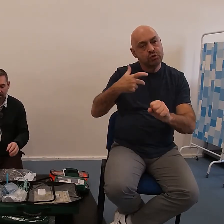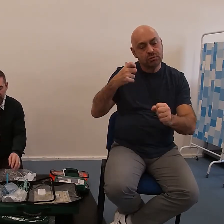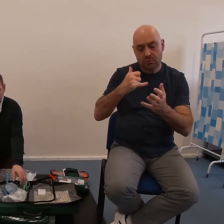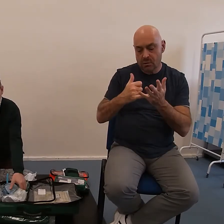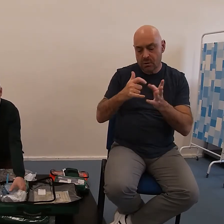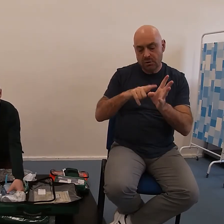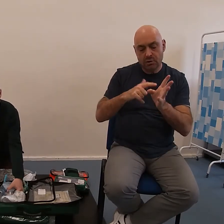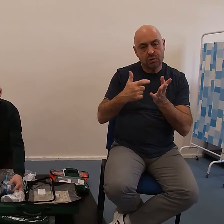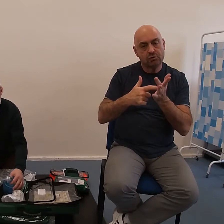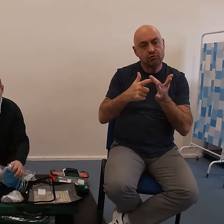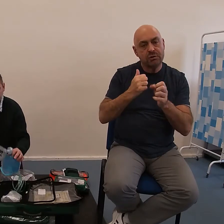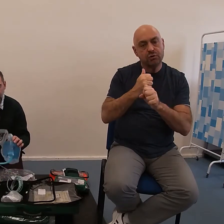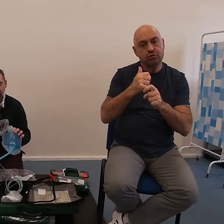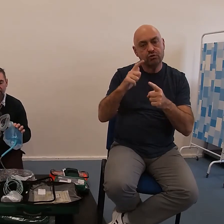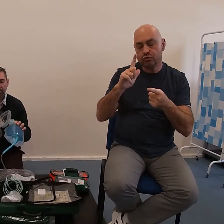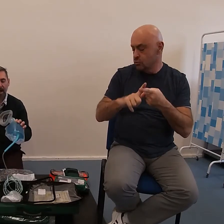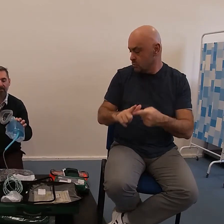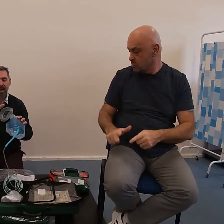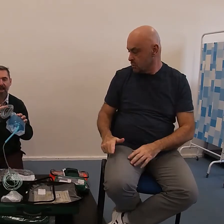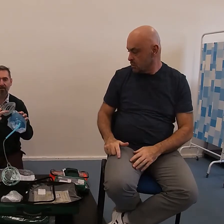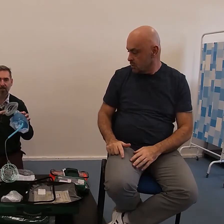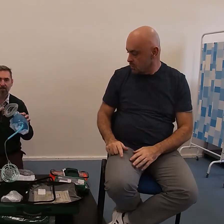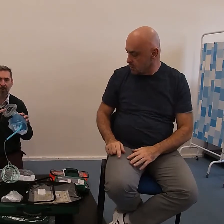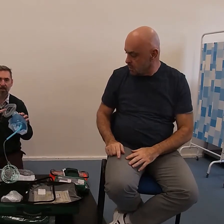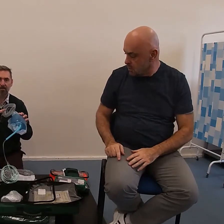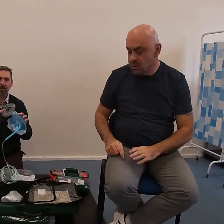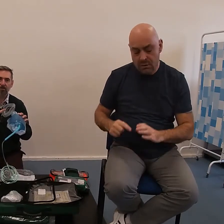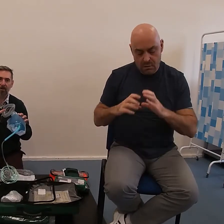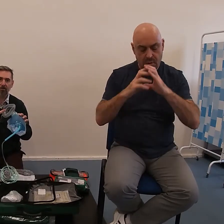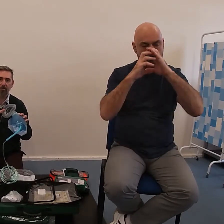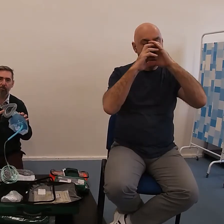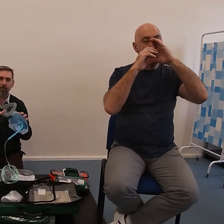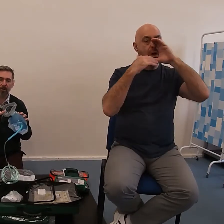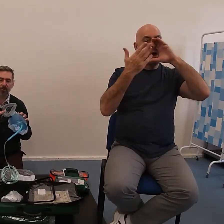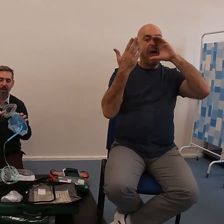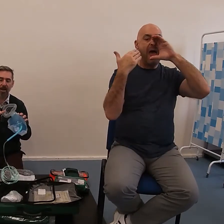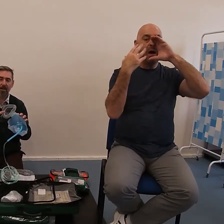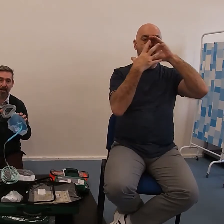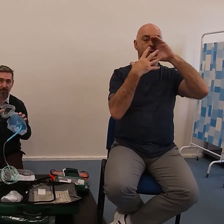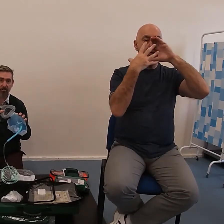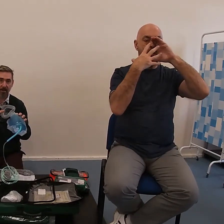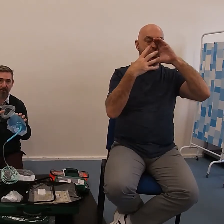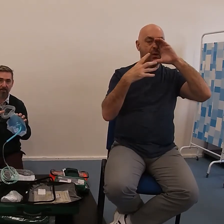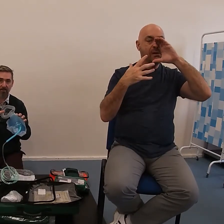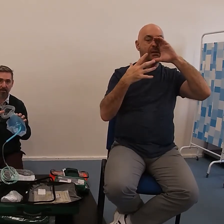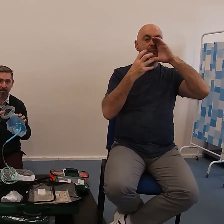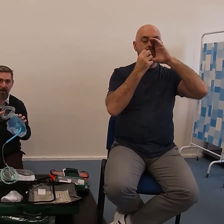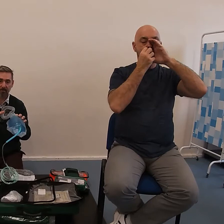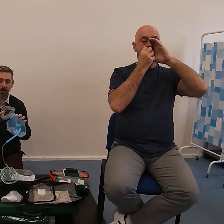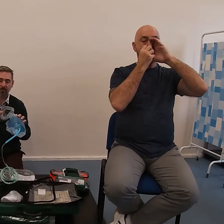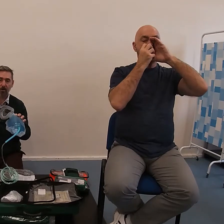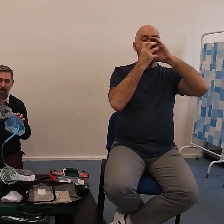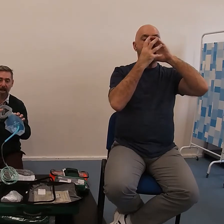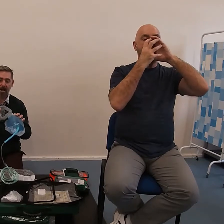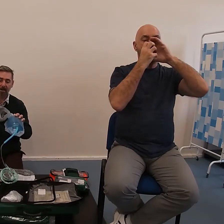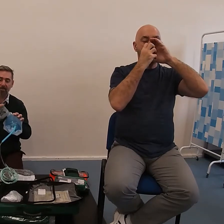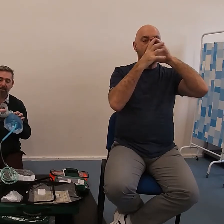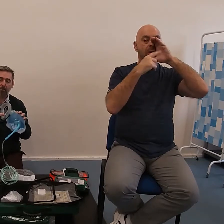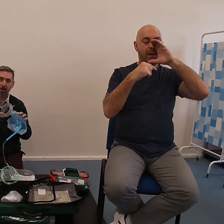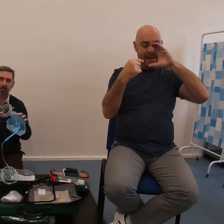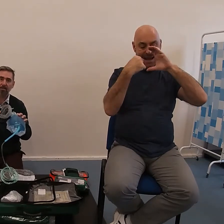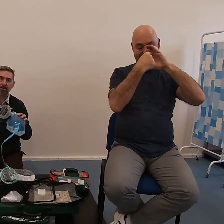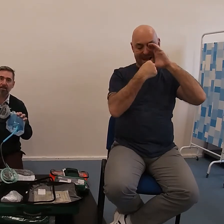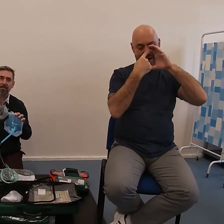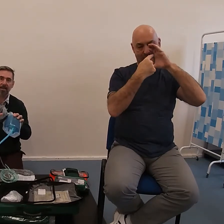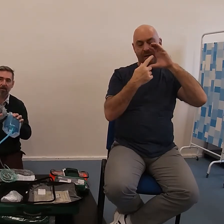Now, these masks have air inside, and sometimes with compression, the air gets released. And if you haven't got air in